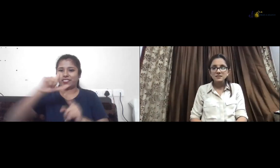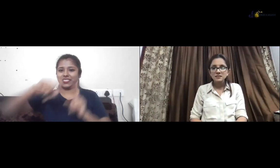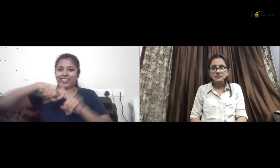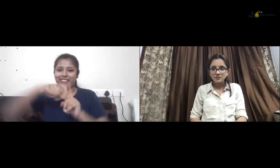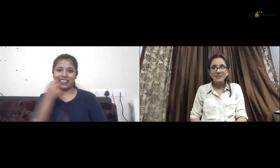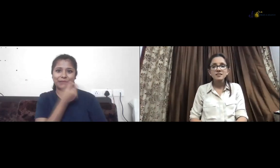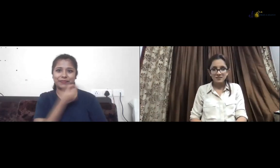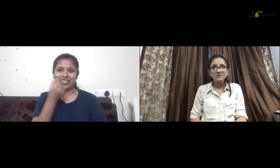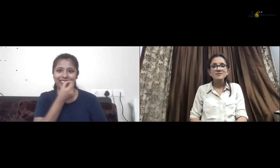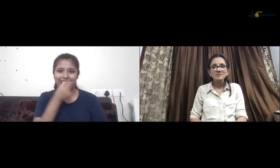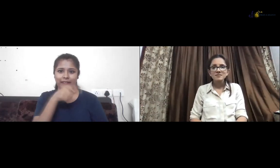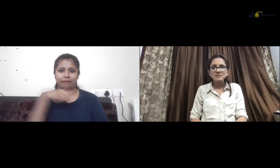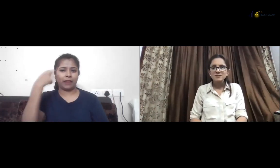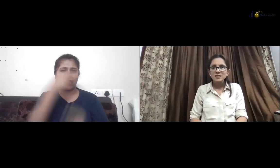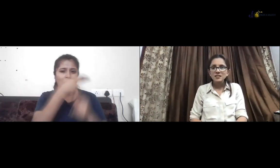Lipstick.